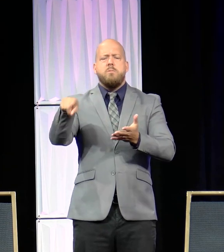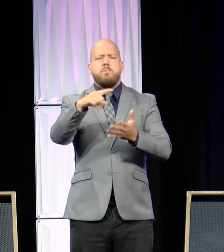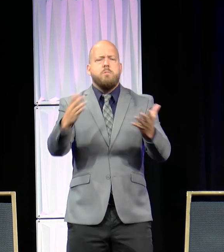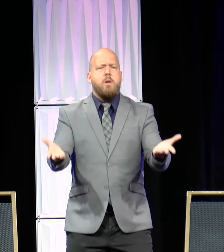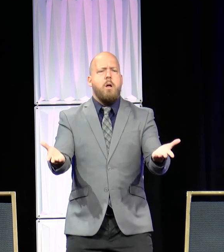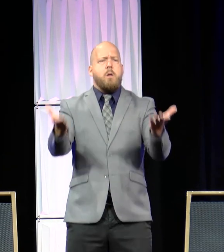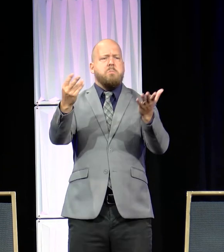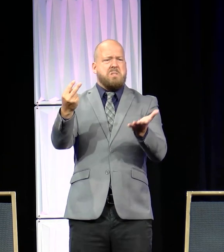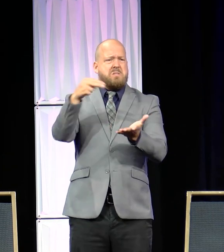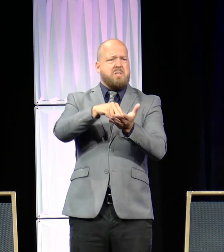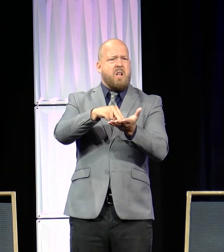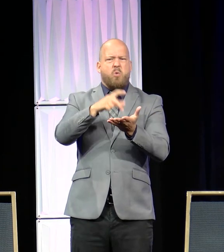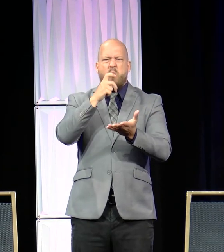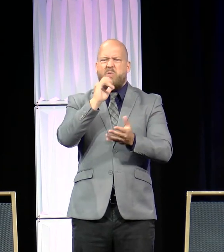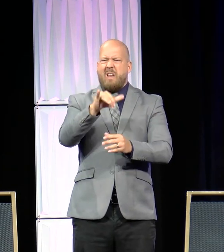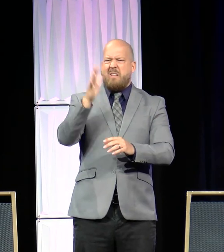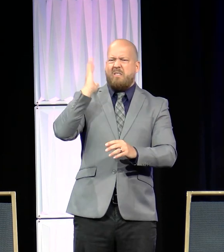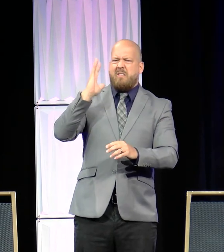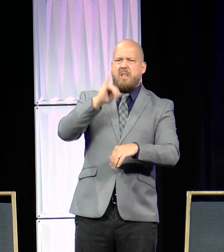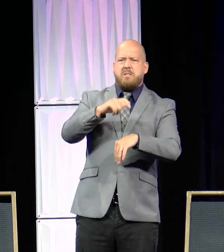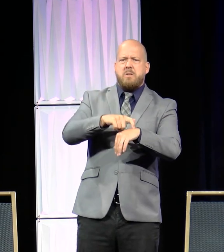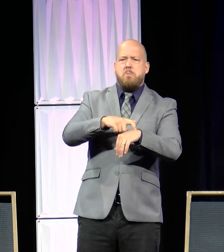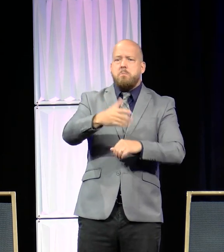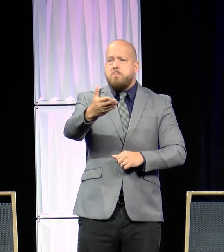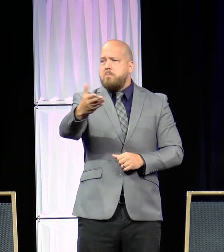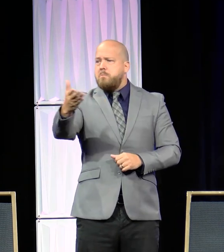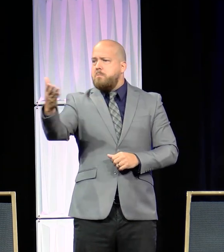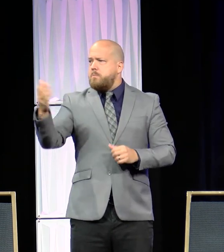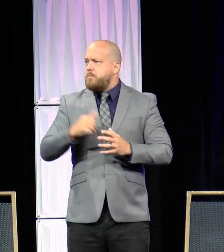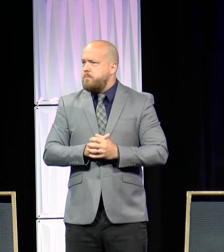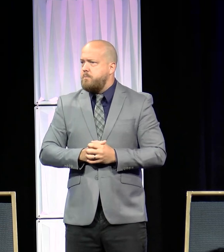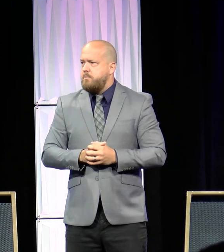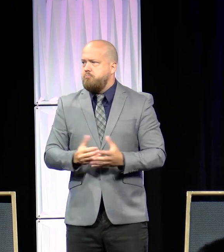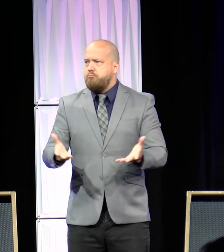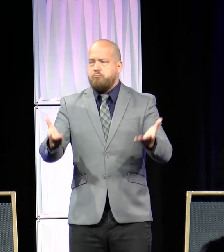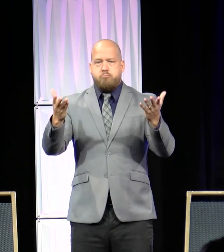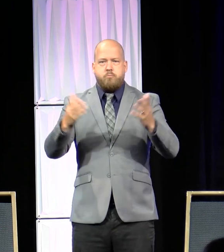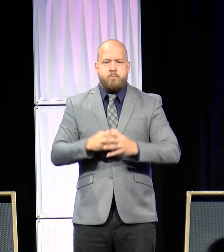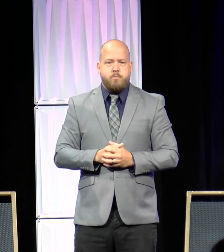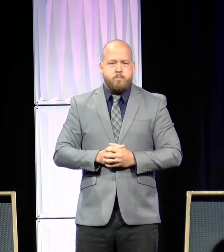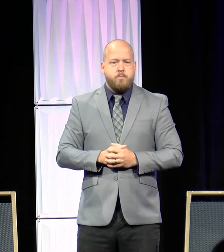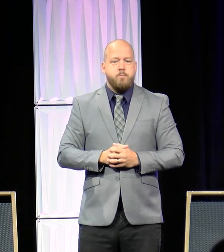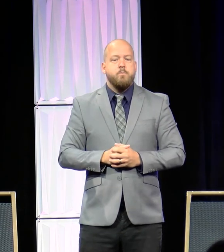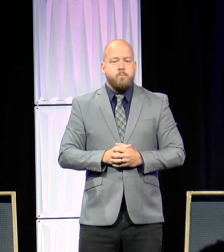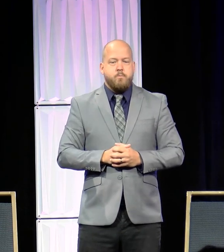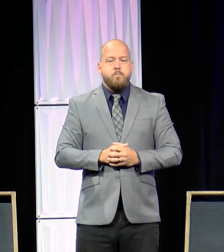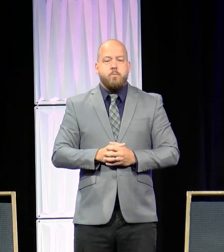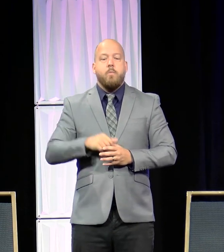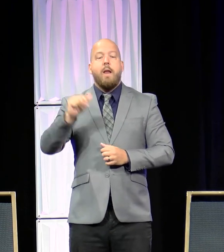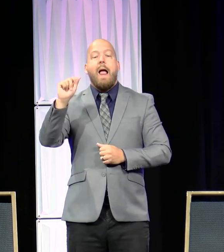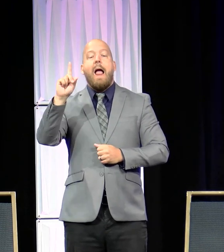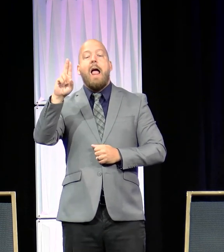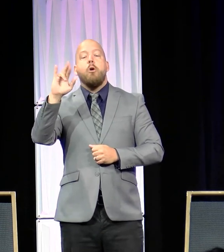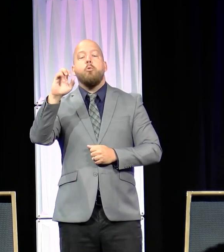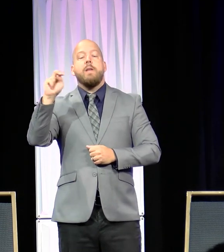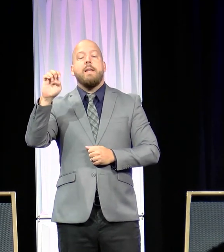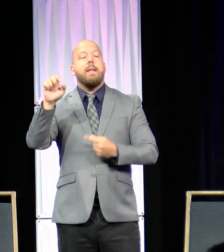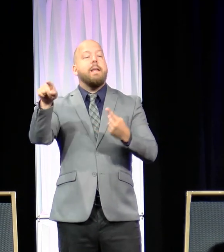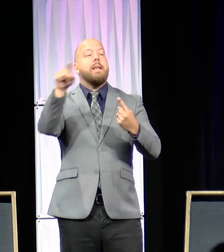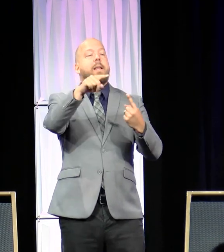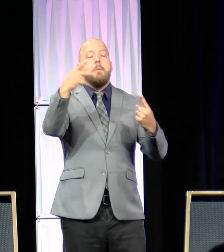Please stand up. That's like you, Adrian, stand up. That's like you, Patty, stand up. All